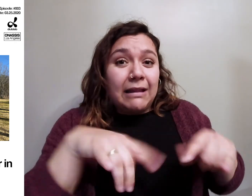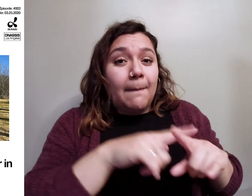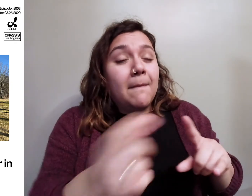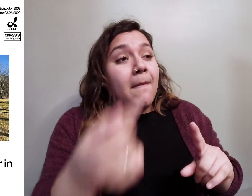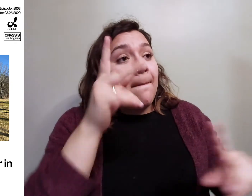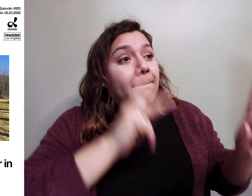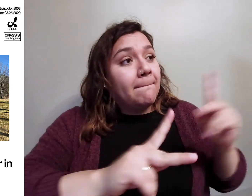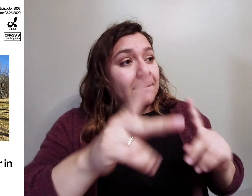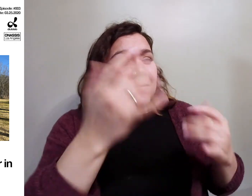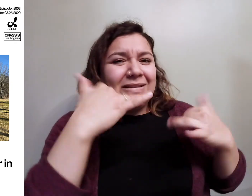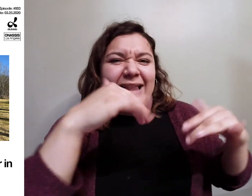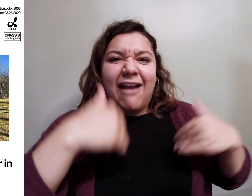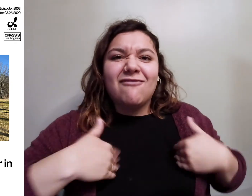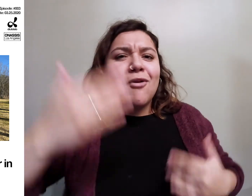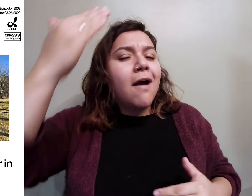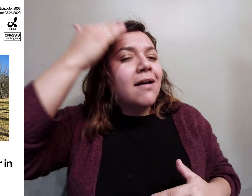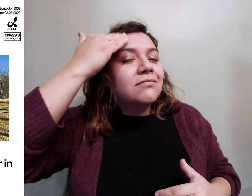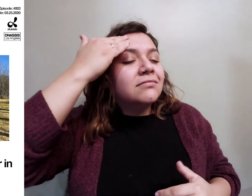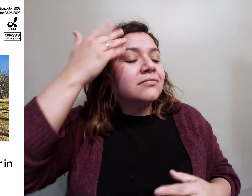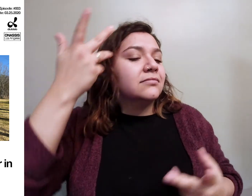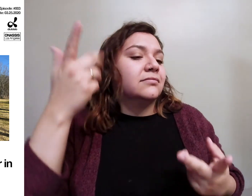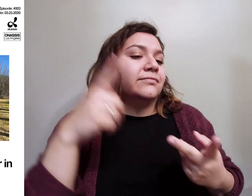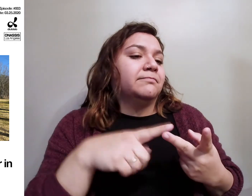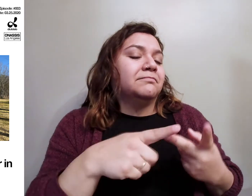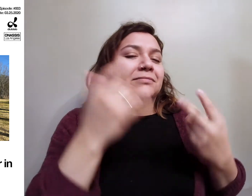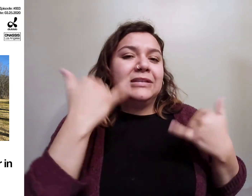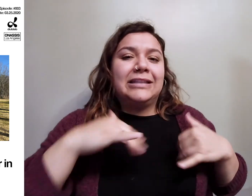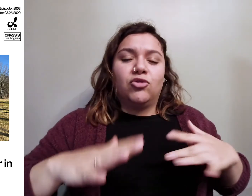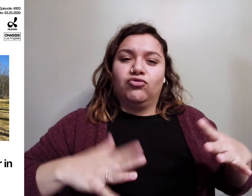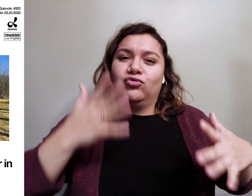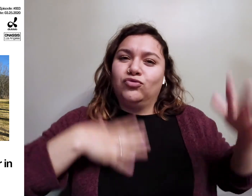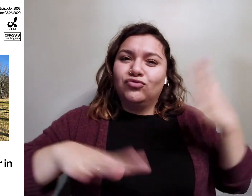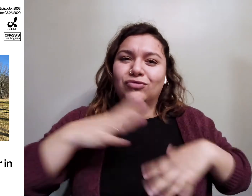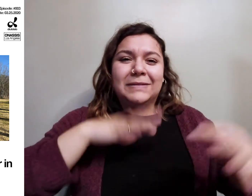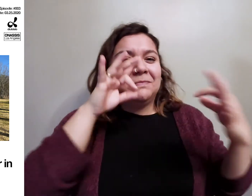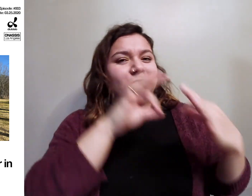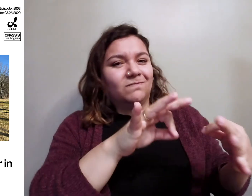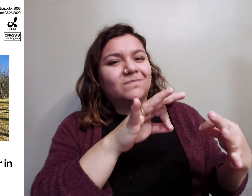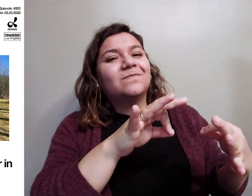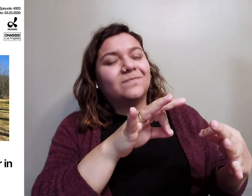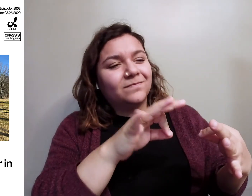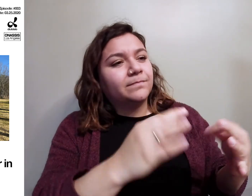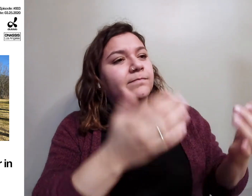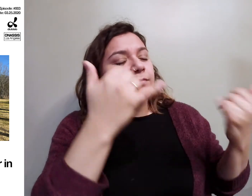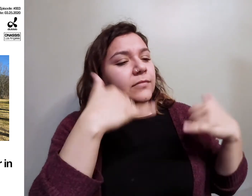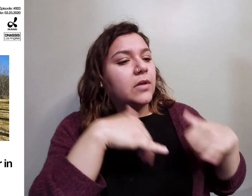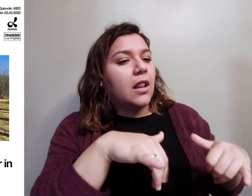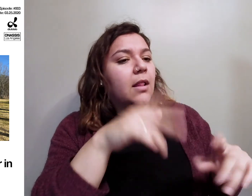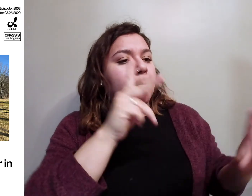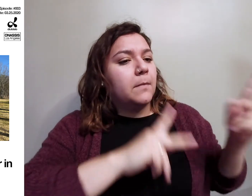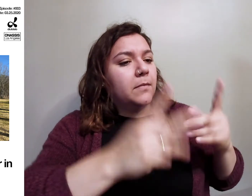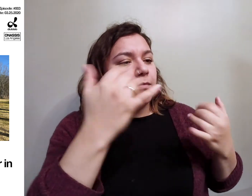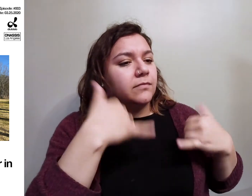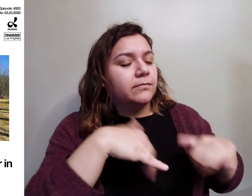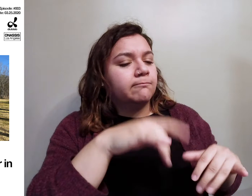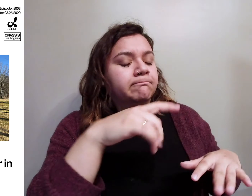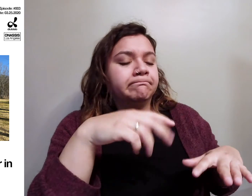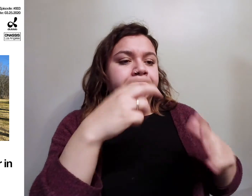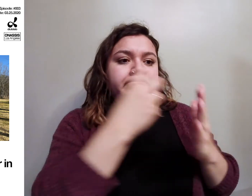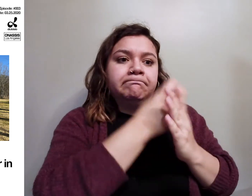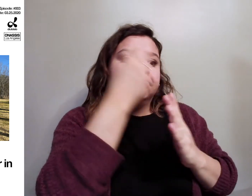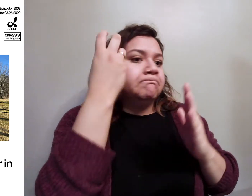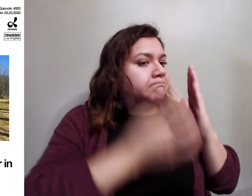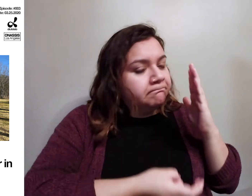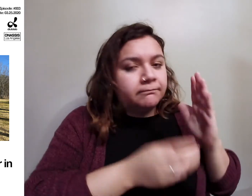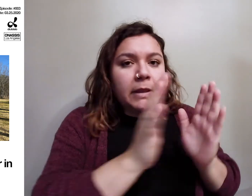that's very hopeful. And of course, my worry, which I share with you, is, what happens to Three Lives, a